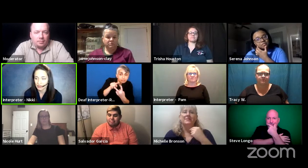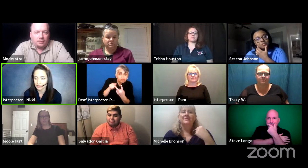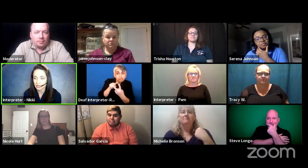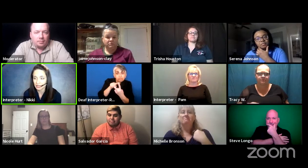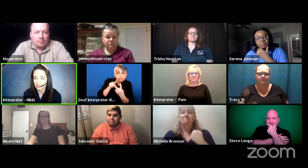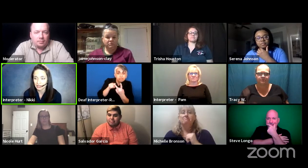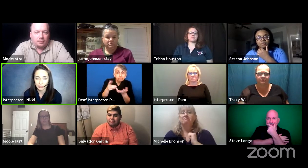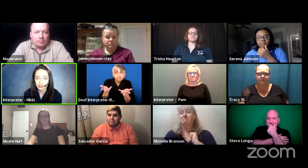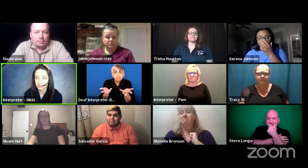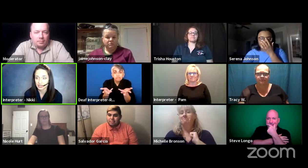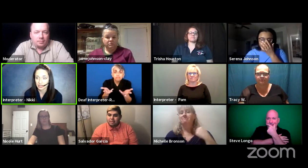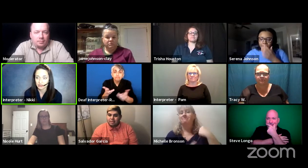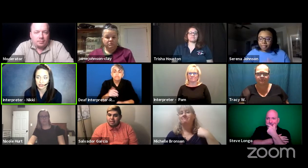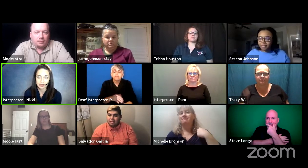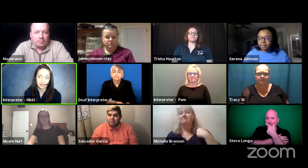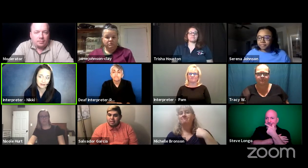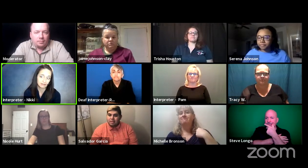it be in person at DHHSC?